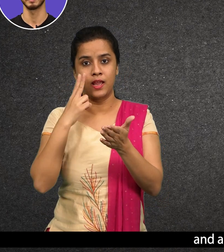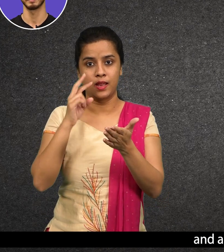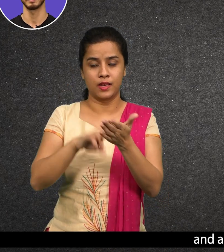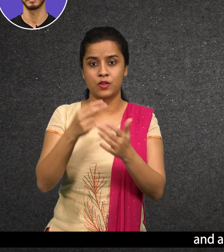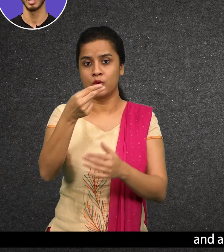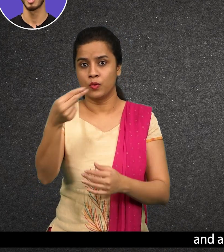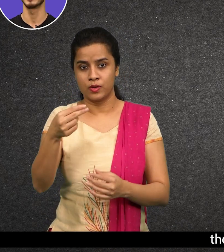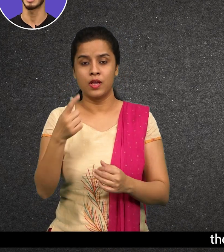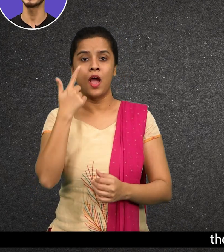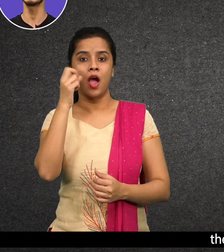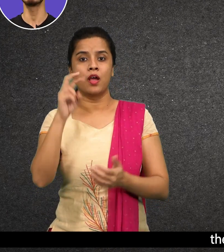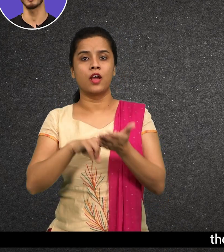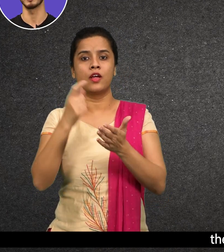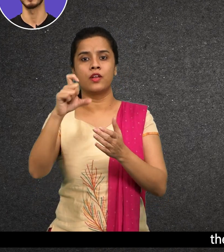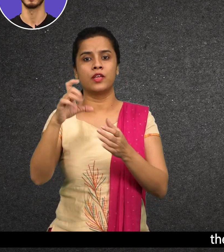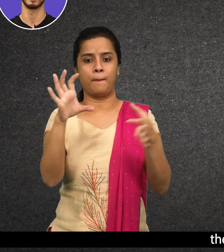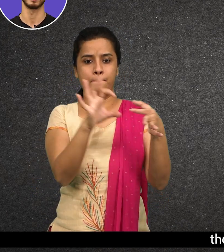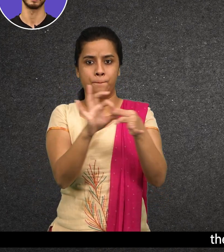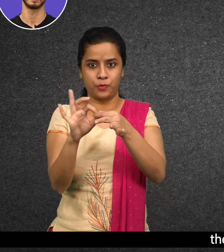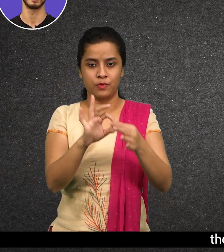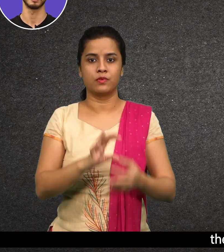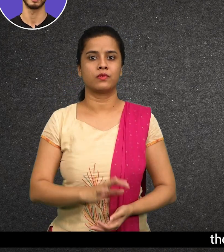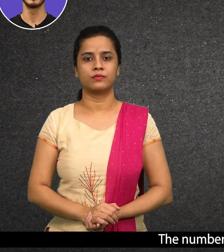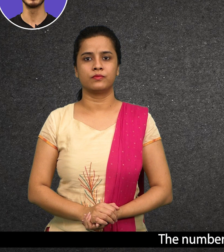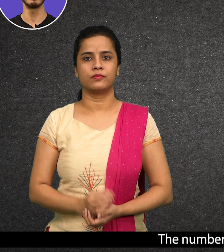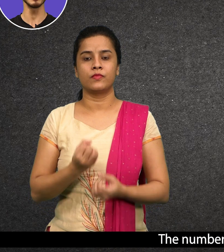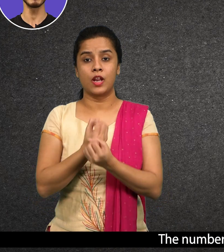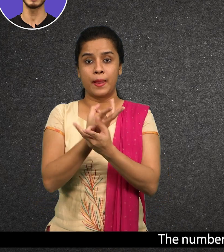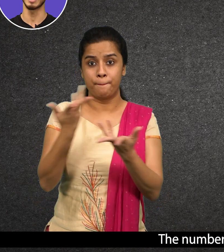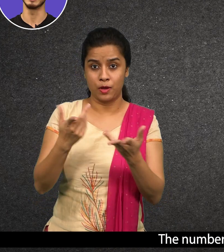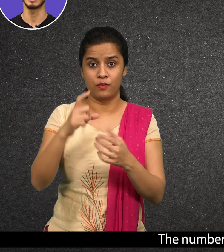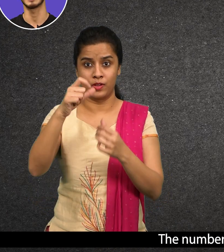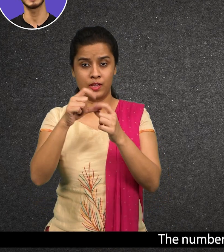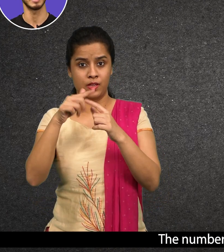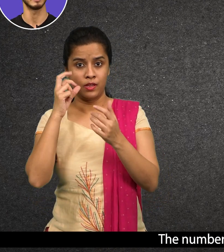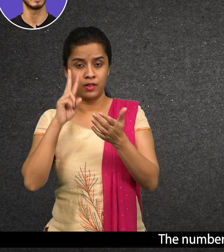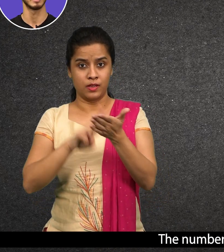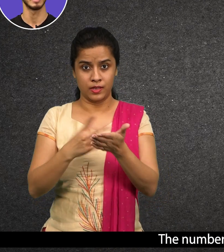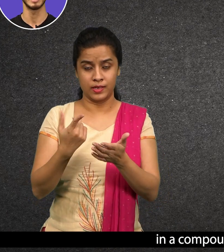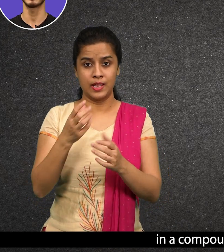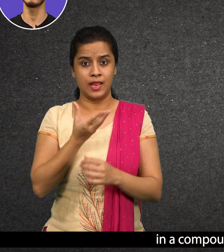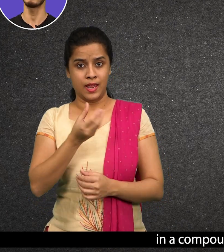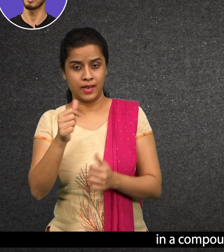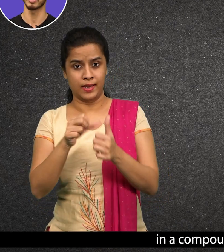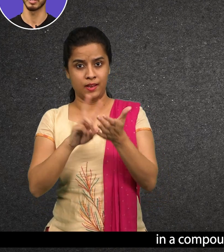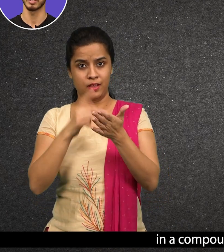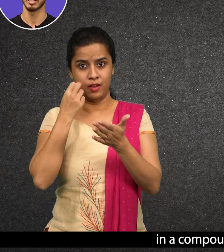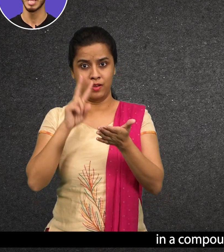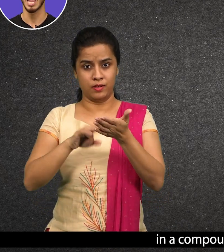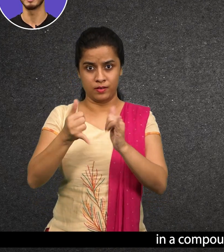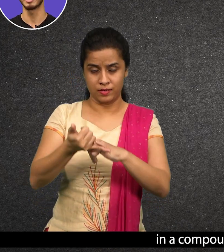as the ionic bond. The number of cations and anions in a